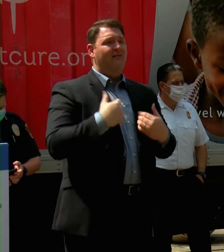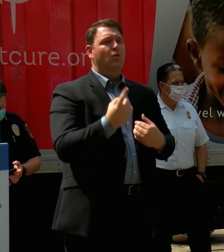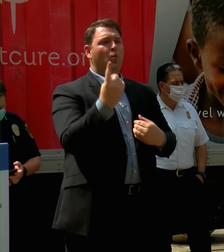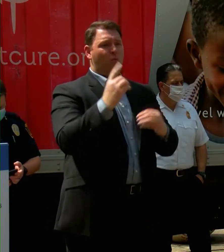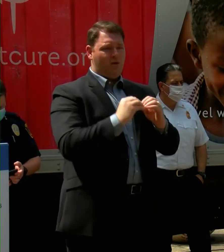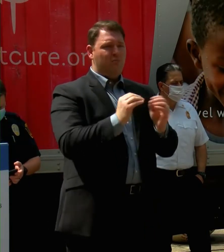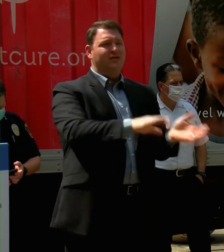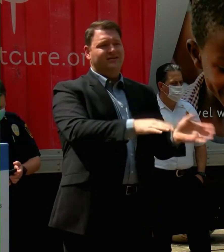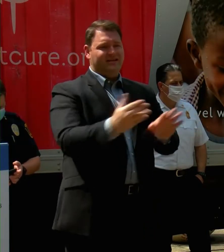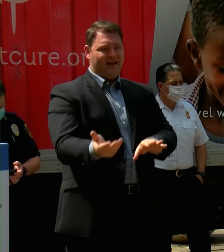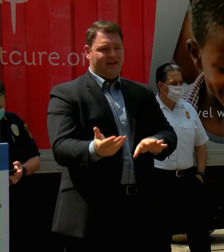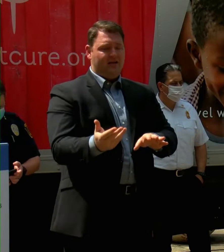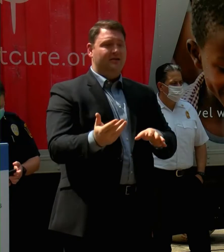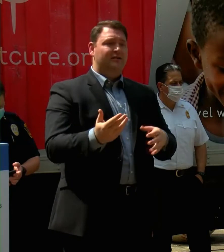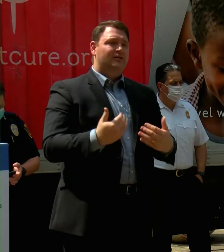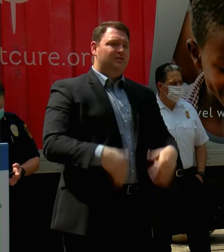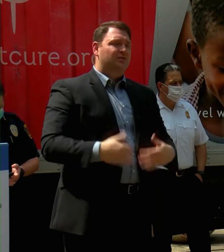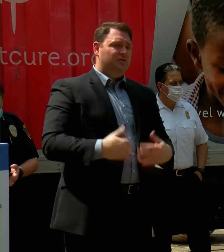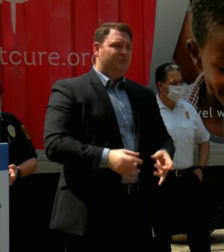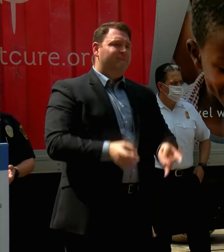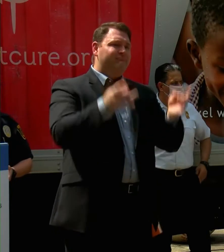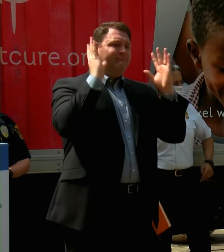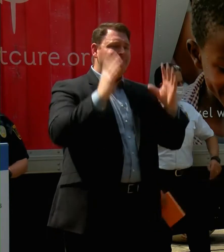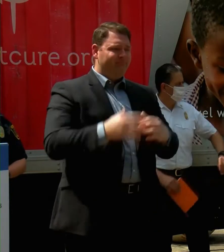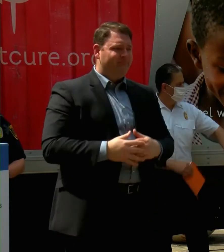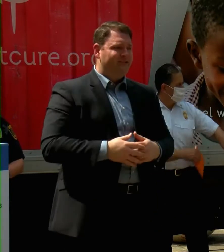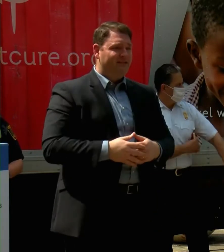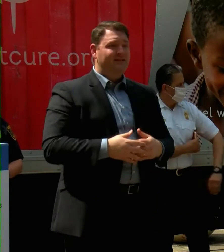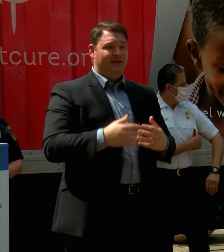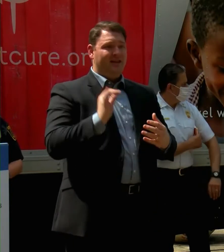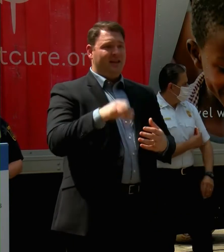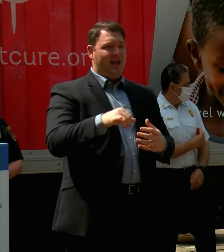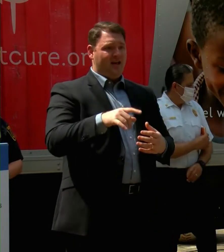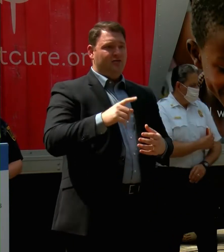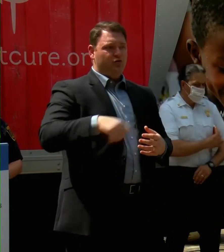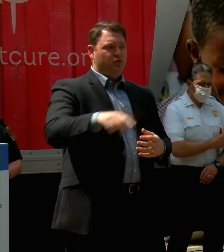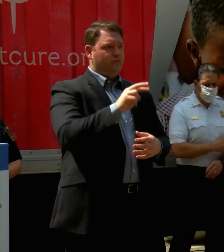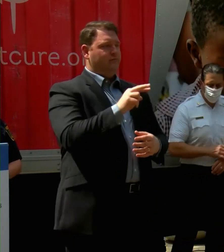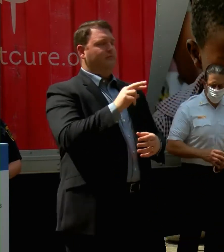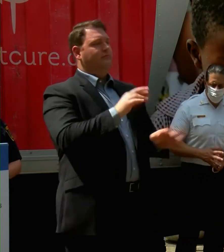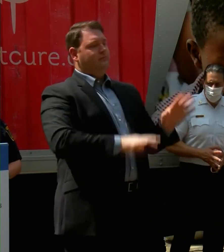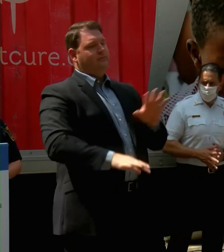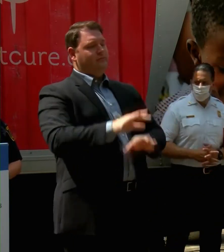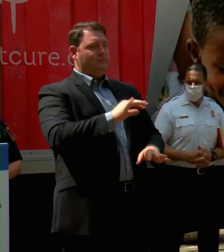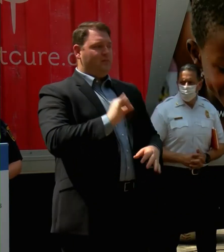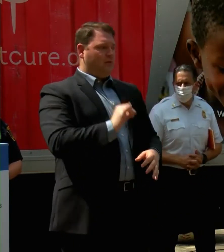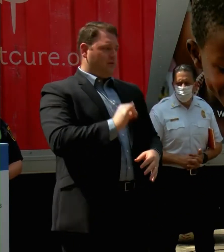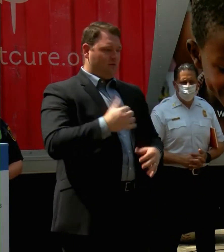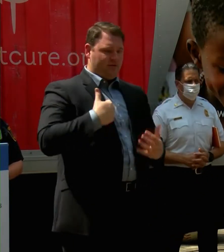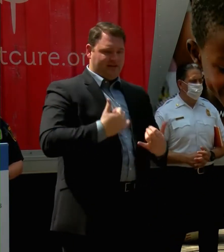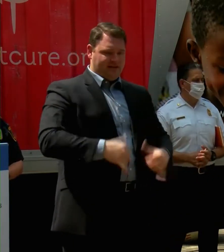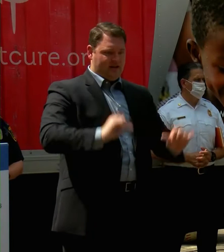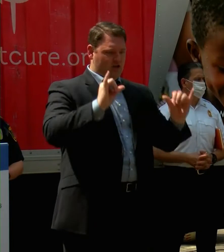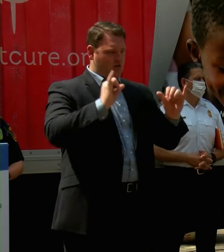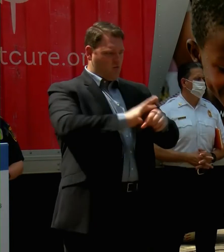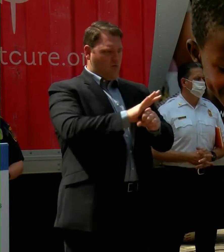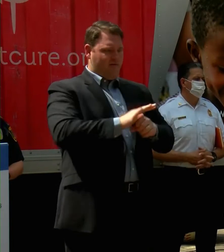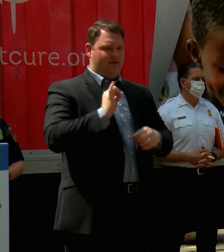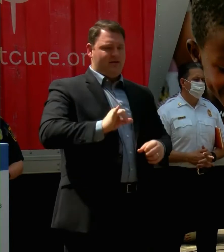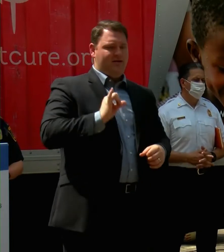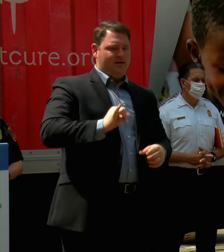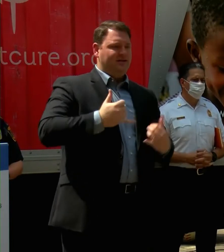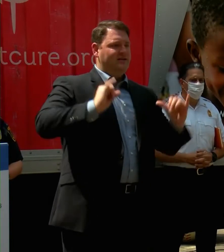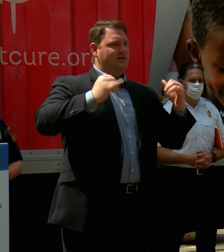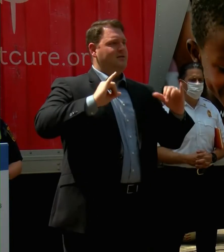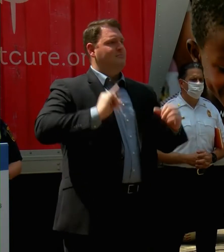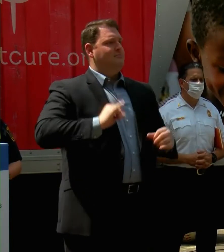And so that should be a stark reminder that we are still in this game, and we can expect to continue to be in it for some time. To that point, I want to